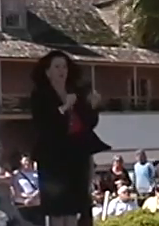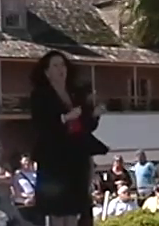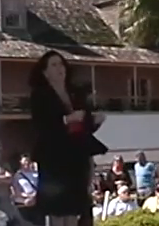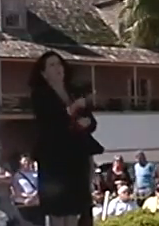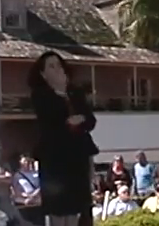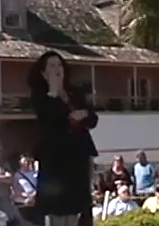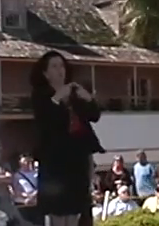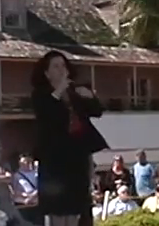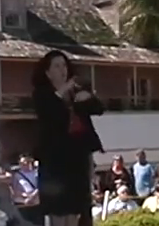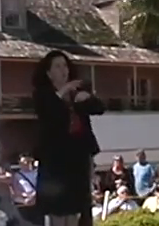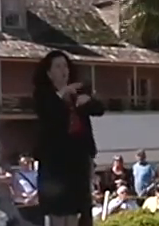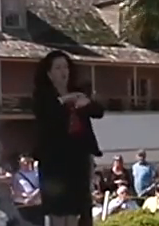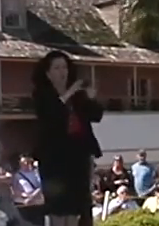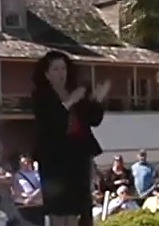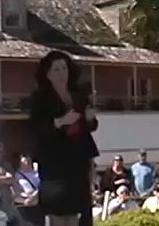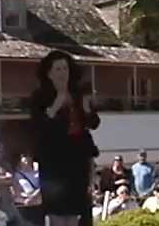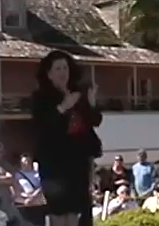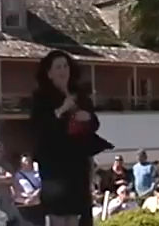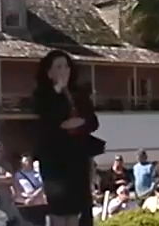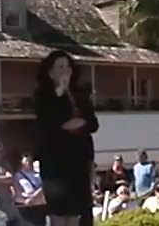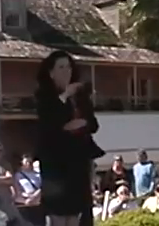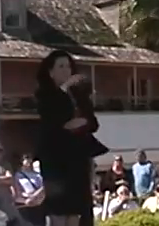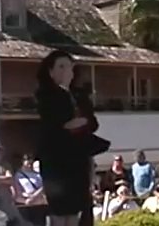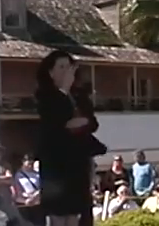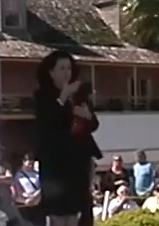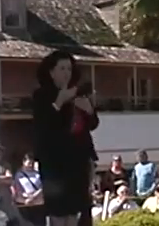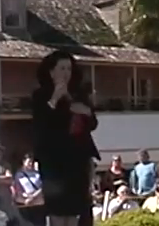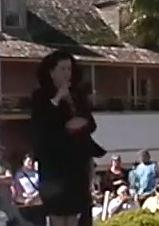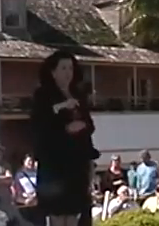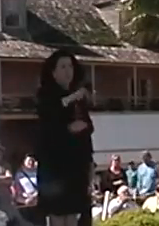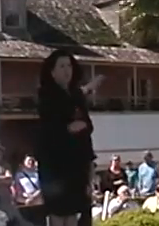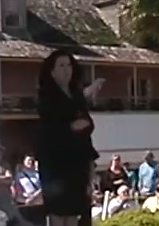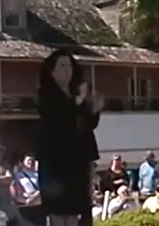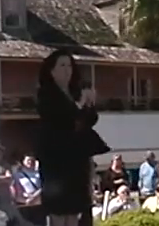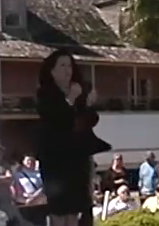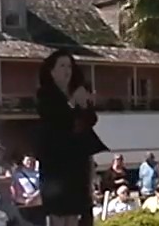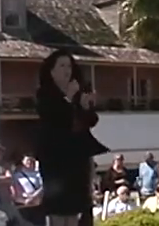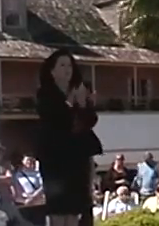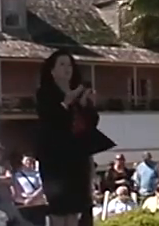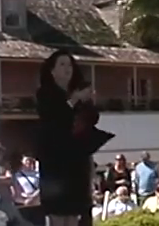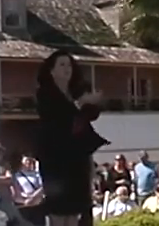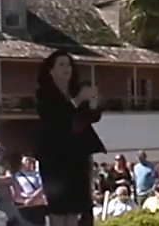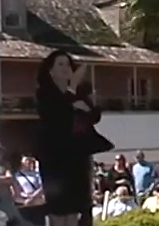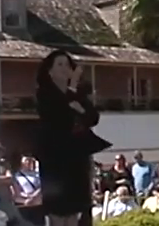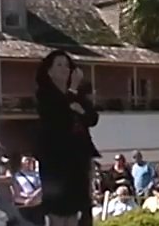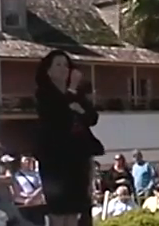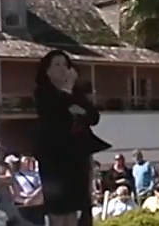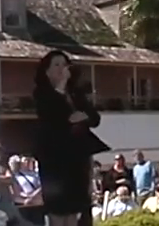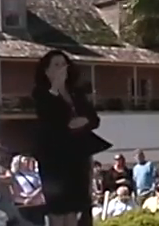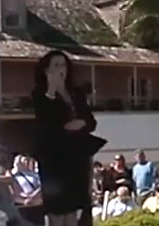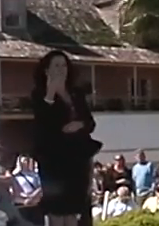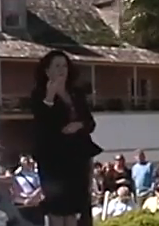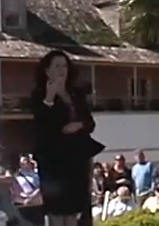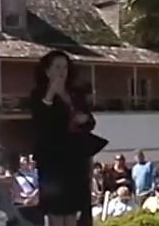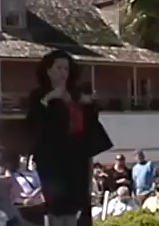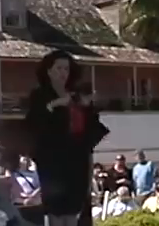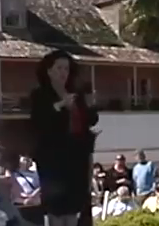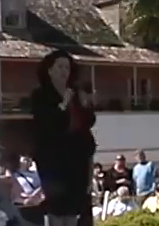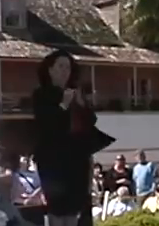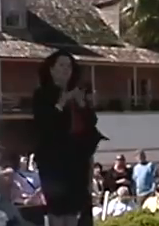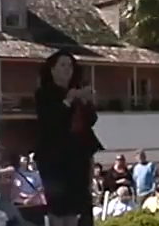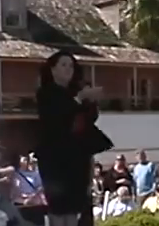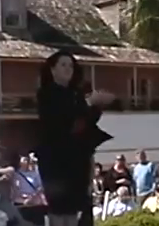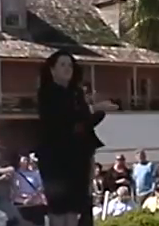Rico and plan a second trip to Florida with 2 new ships in 1521. During his